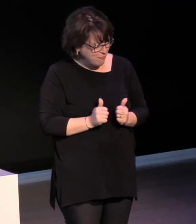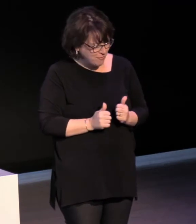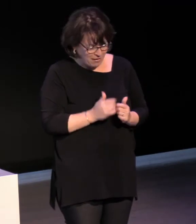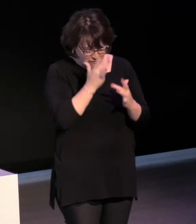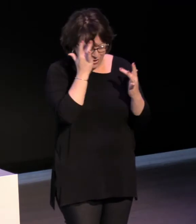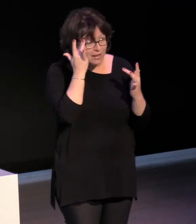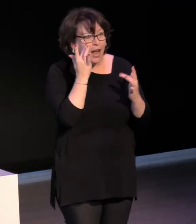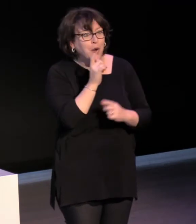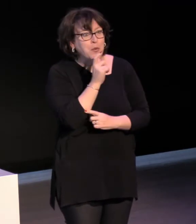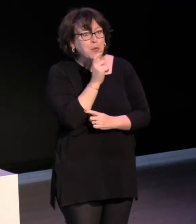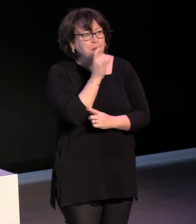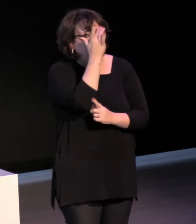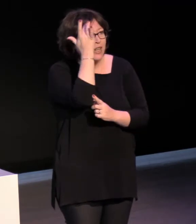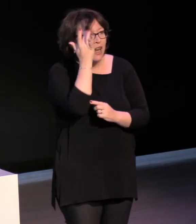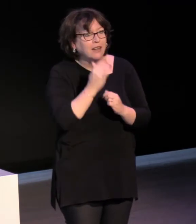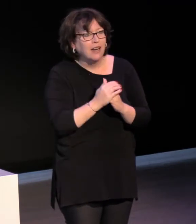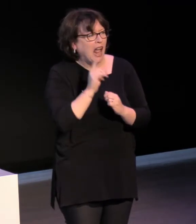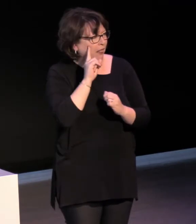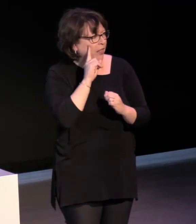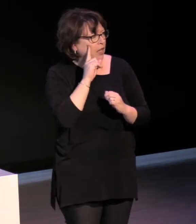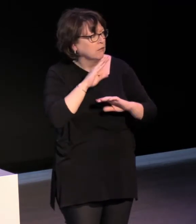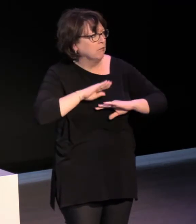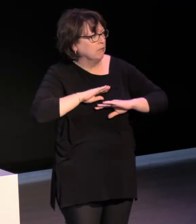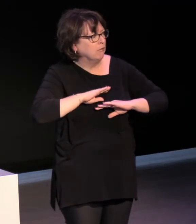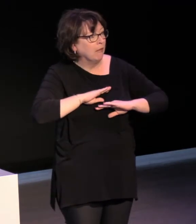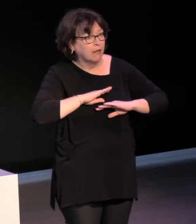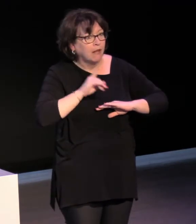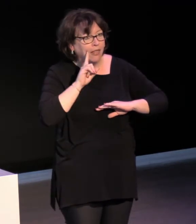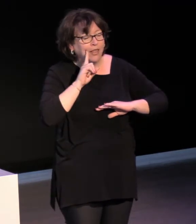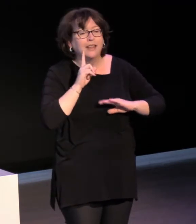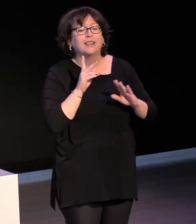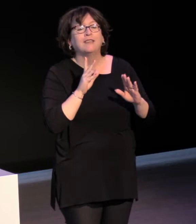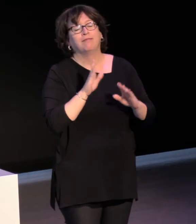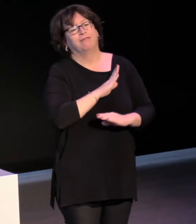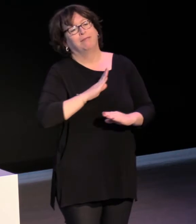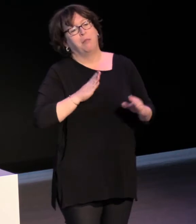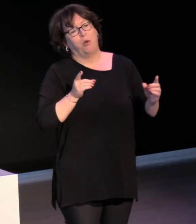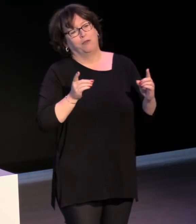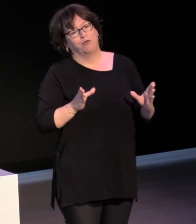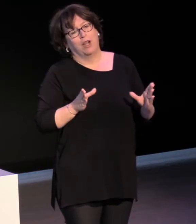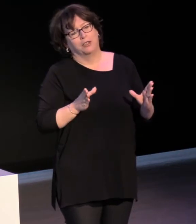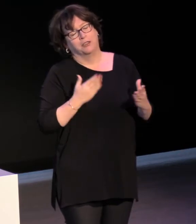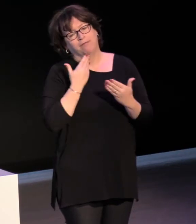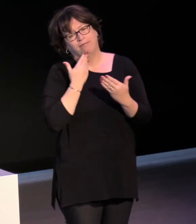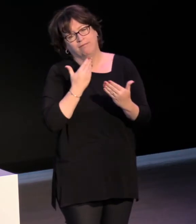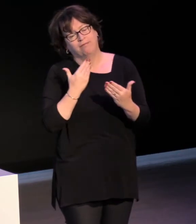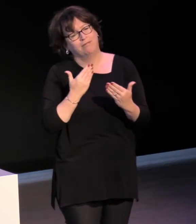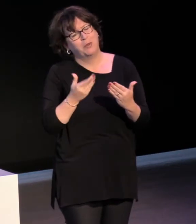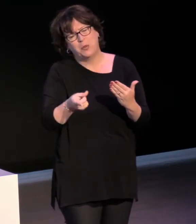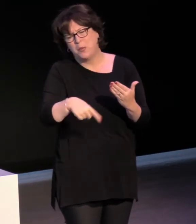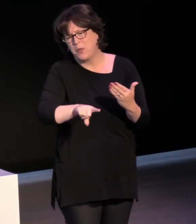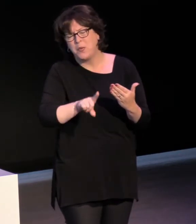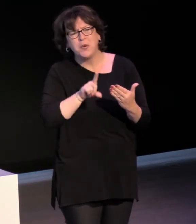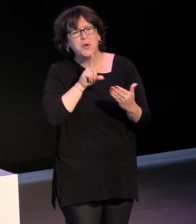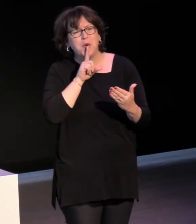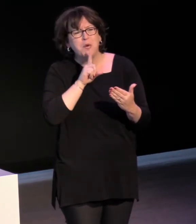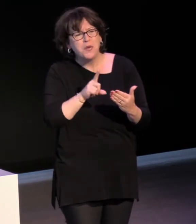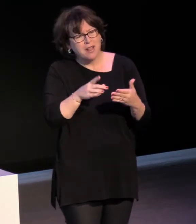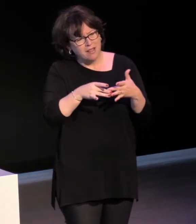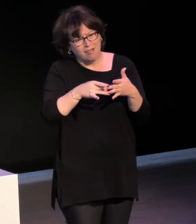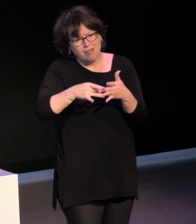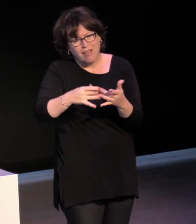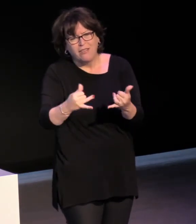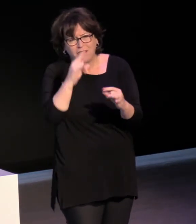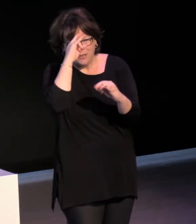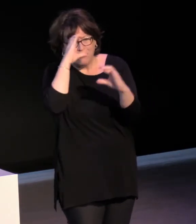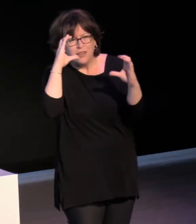Who am I forgetting? I think we're good. Sorry. And then to our board of directors that have really not only pioneered this vision, but have